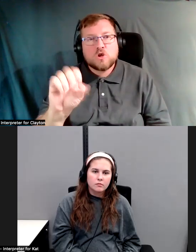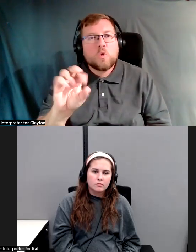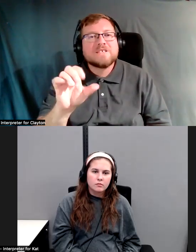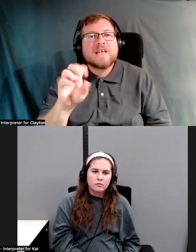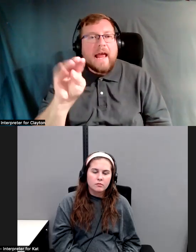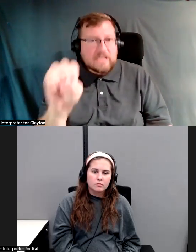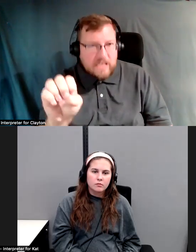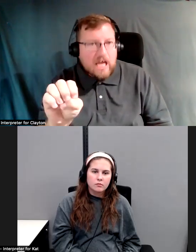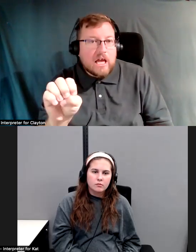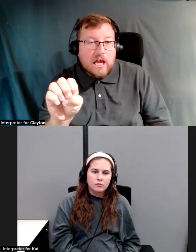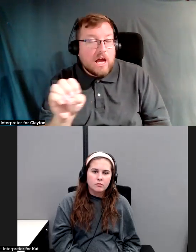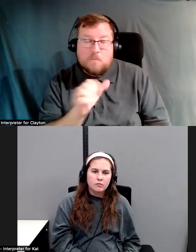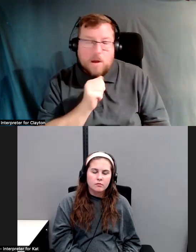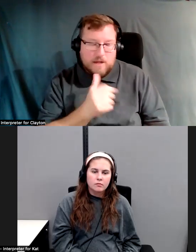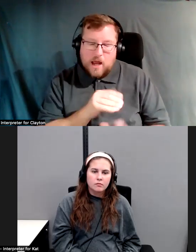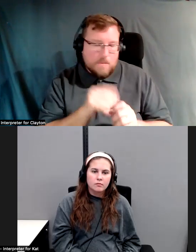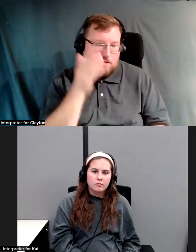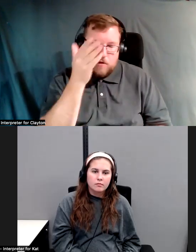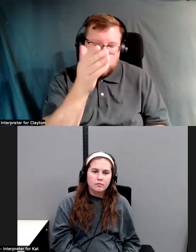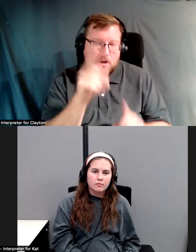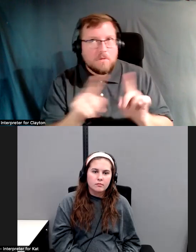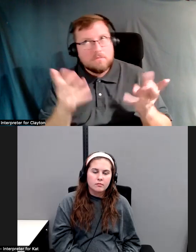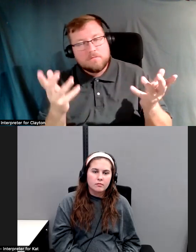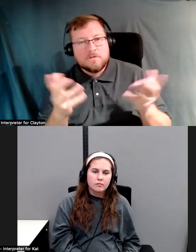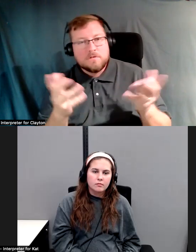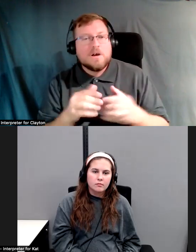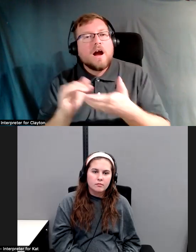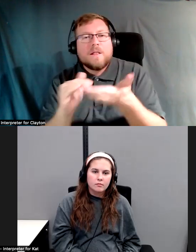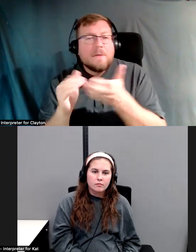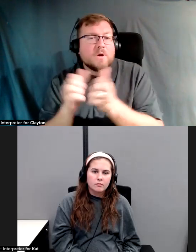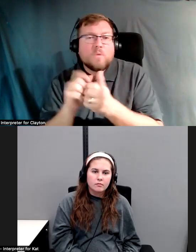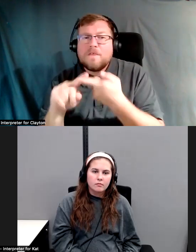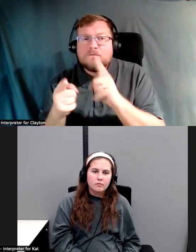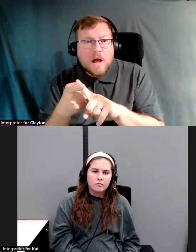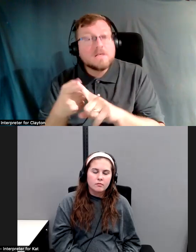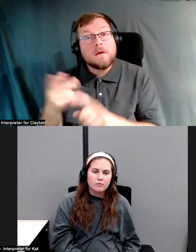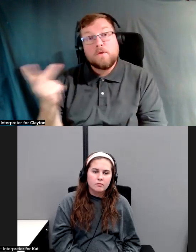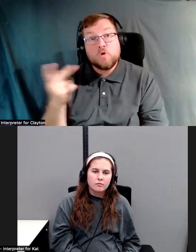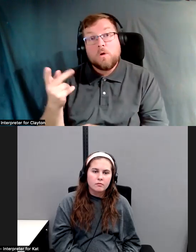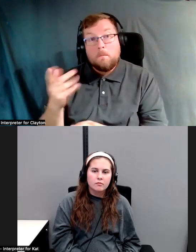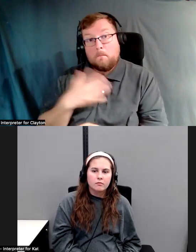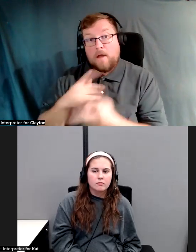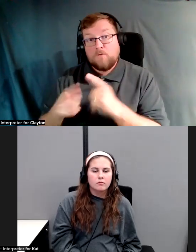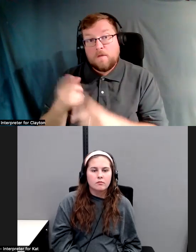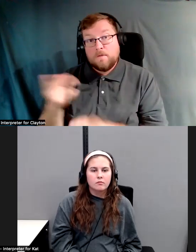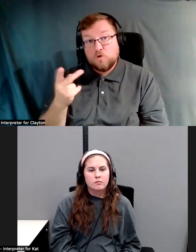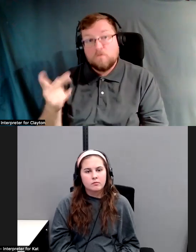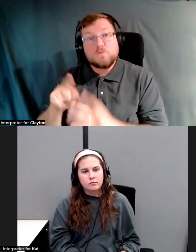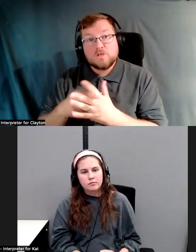that will ever be in my future. But yeah, just collaborating with friends, and my friend and I are going to write some stuff, get back into the writing